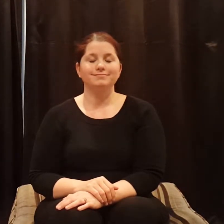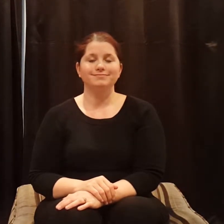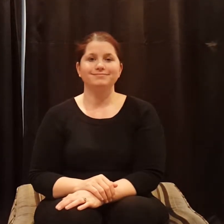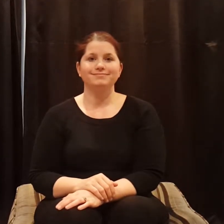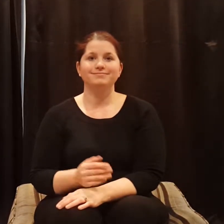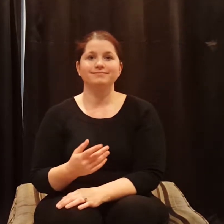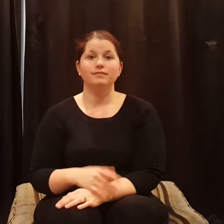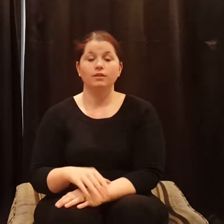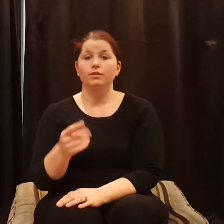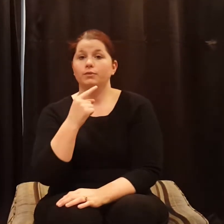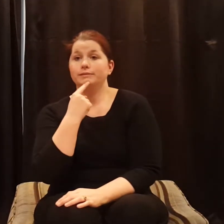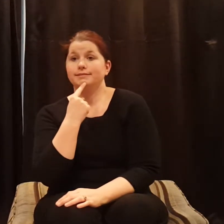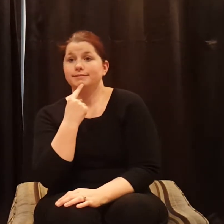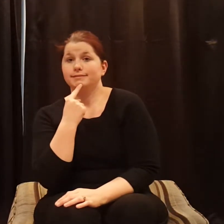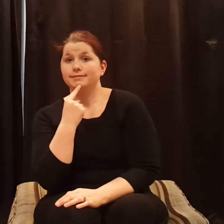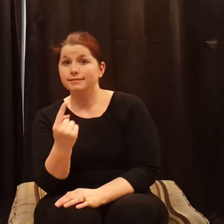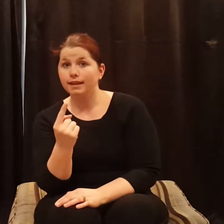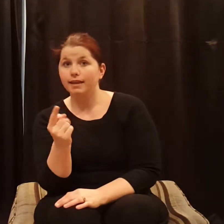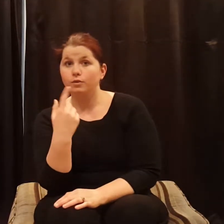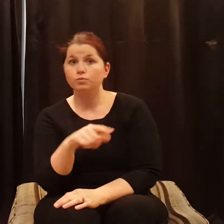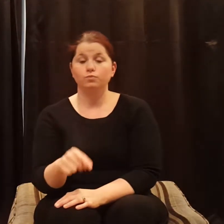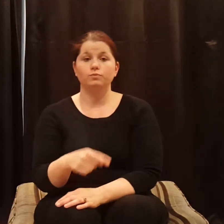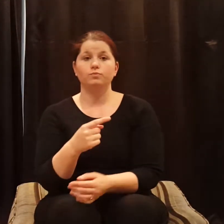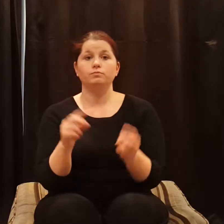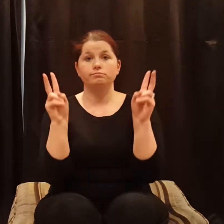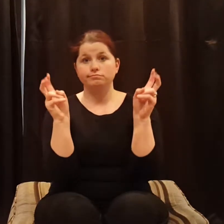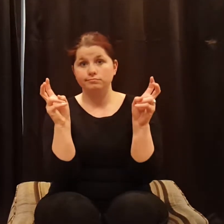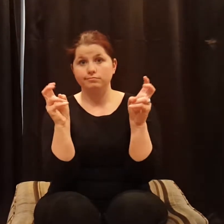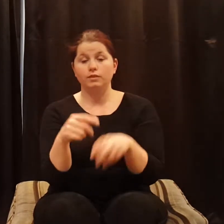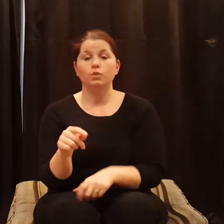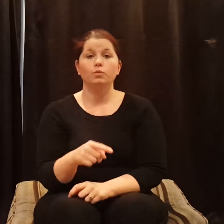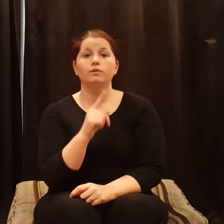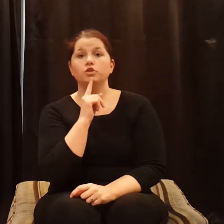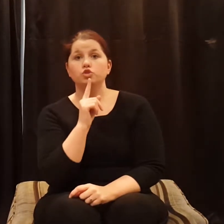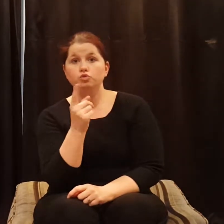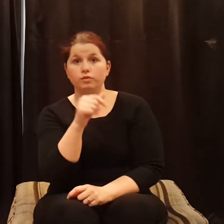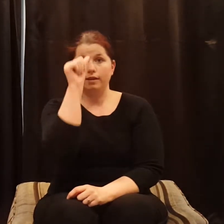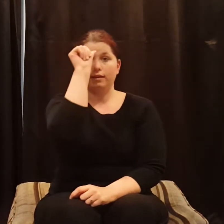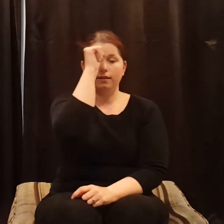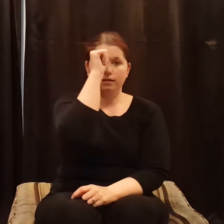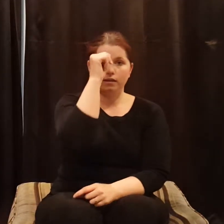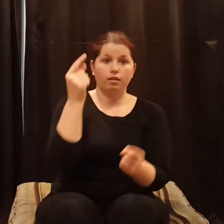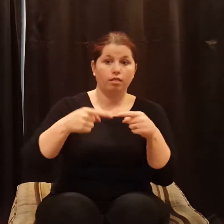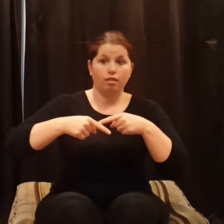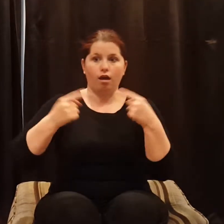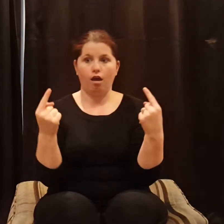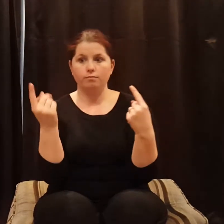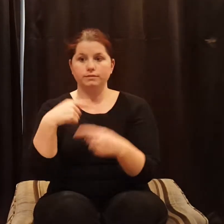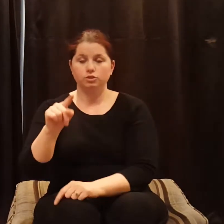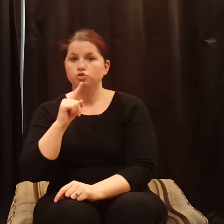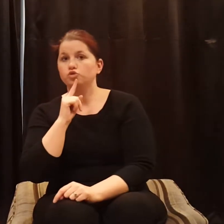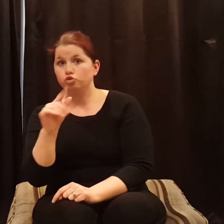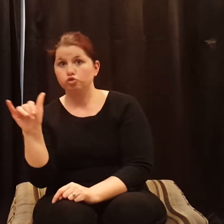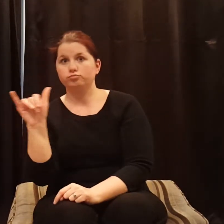There's a saying that whatever true thing you can say about India, the opposite is also true. So let's never forget, whether at TED or anywhere else, that whatever